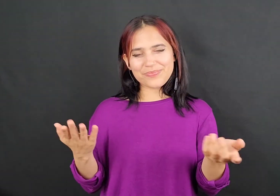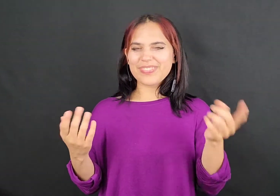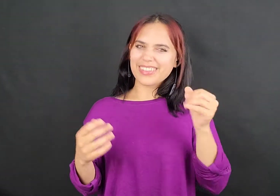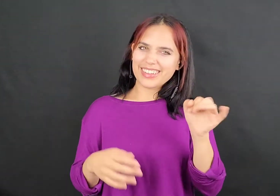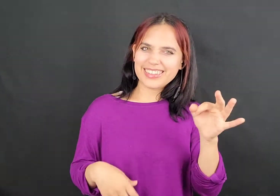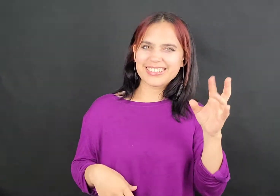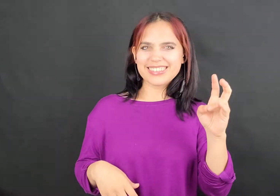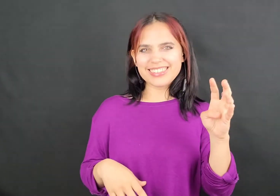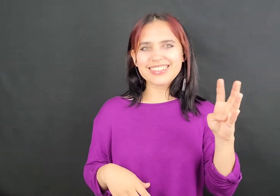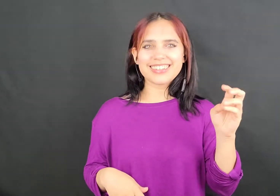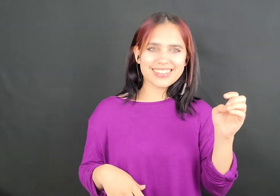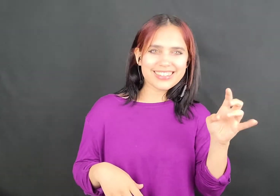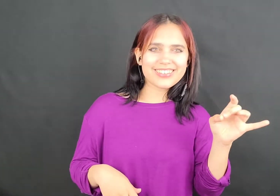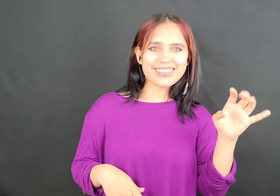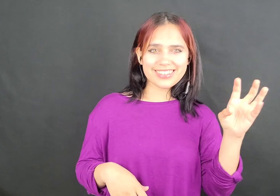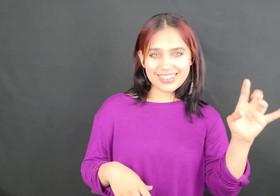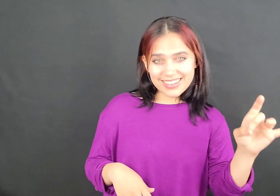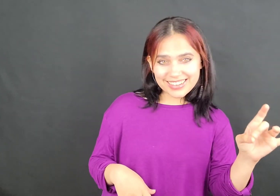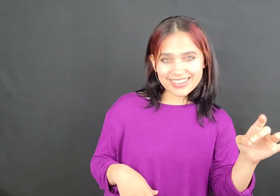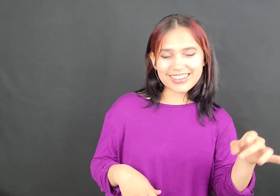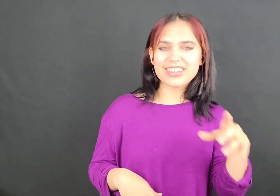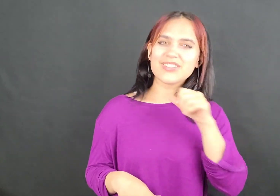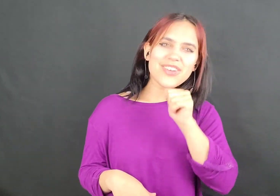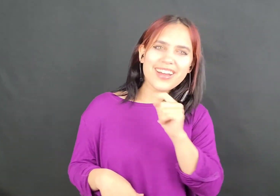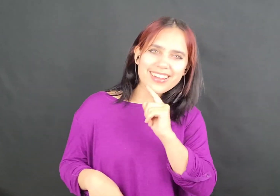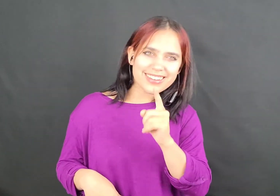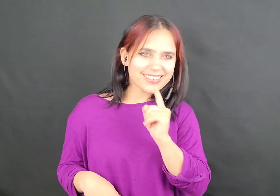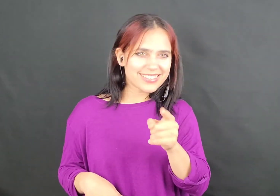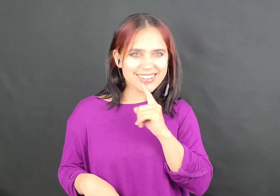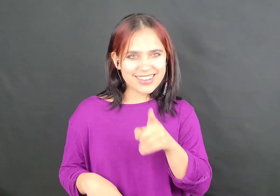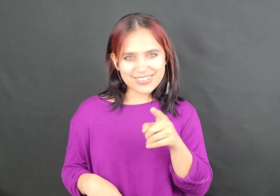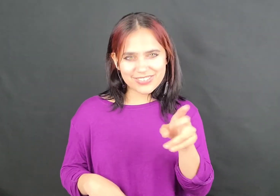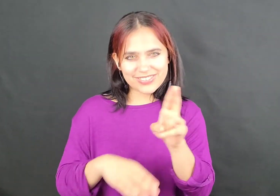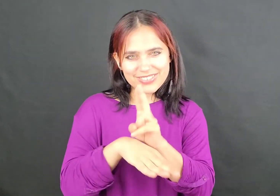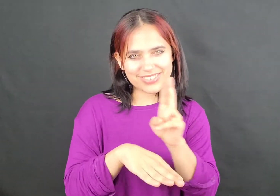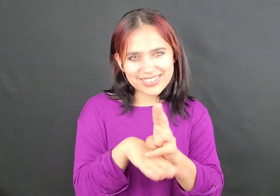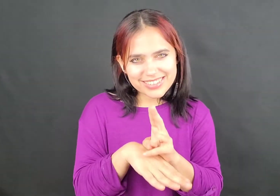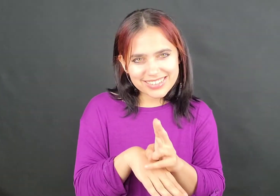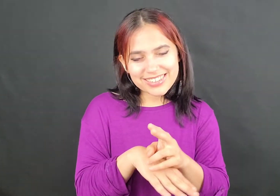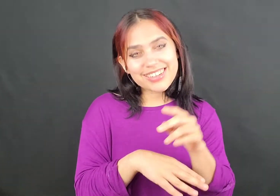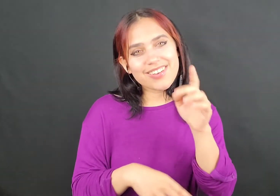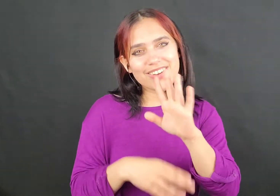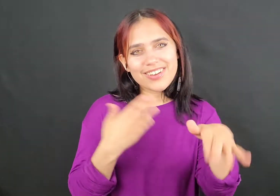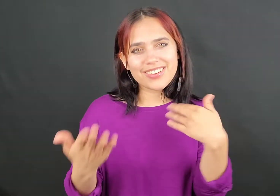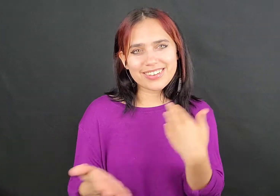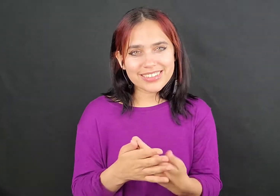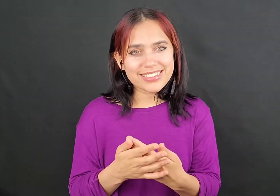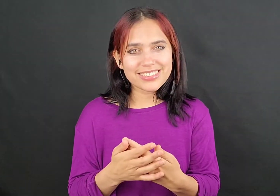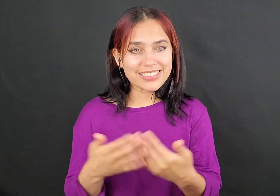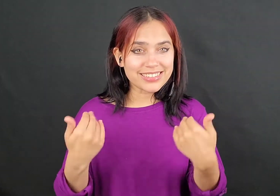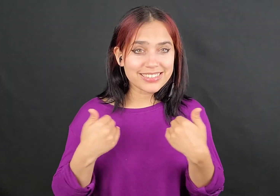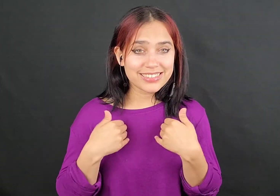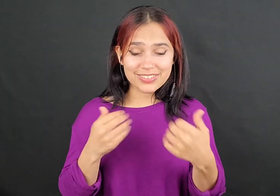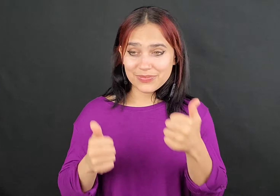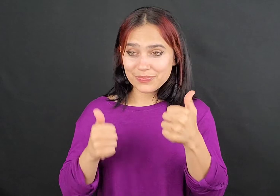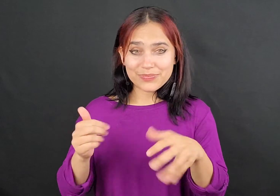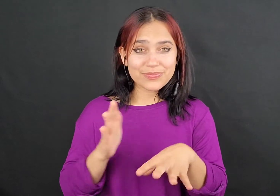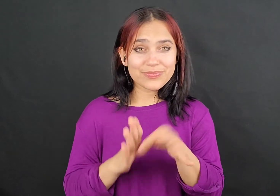reveal any human bones or recent rockfalls which could have covered the remains, so it may be that they arranged the story to cover